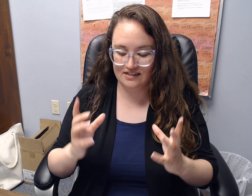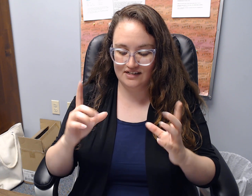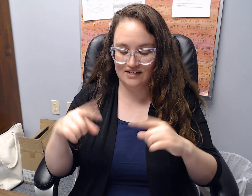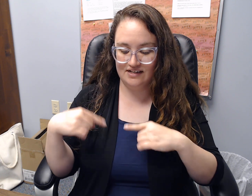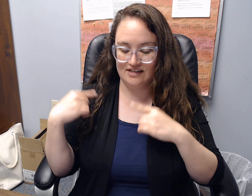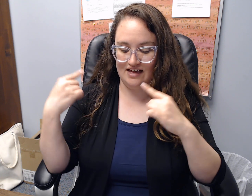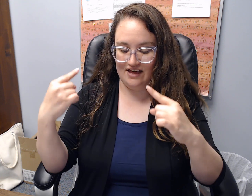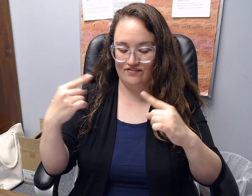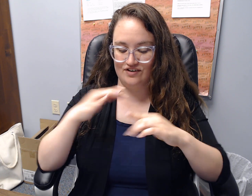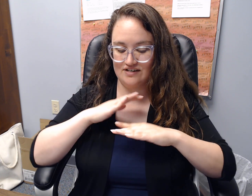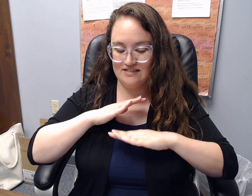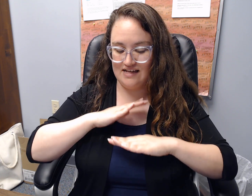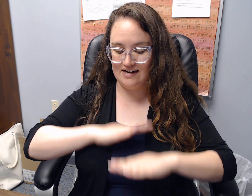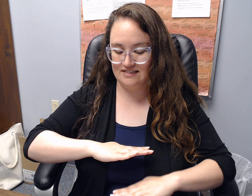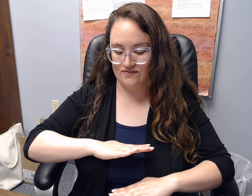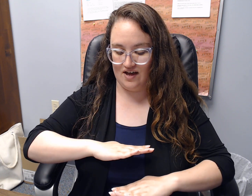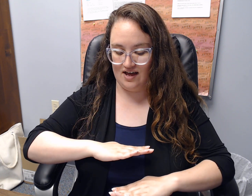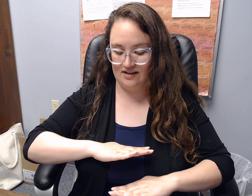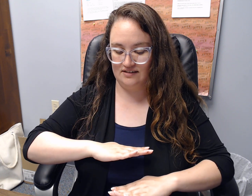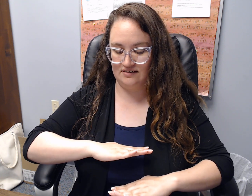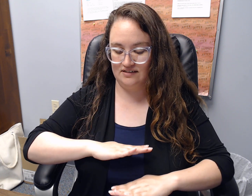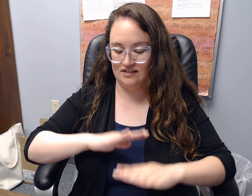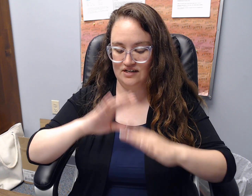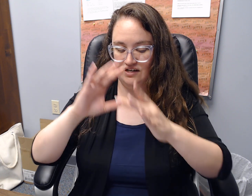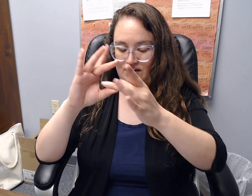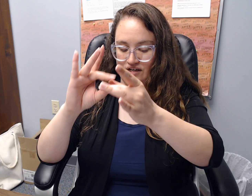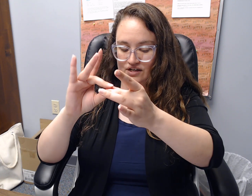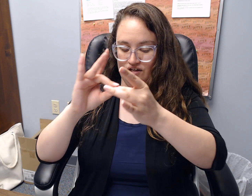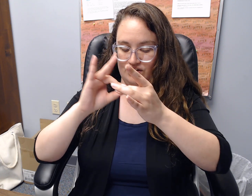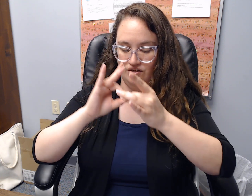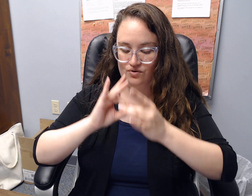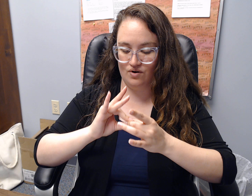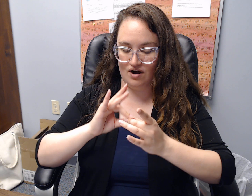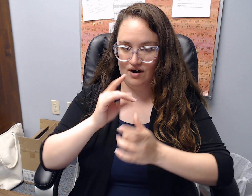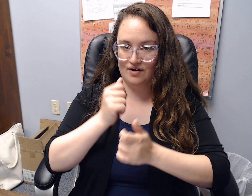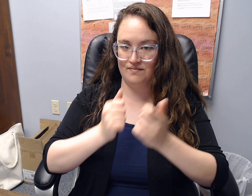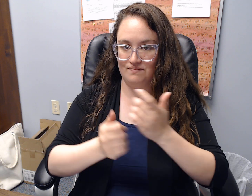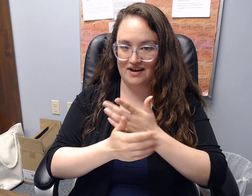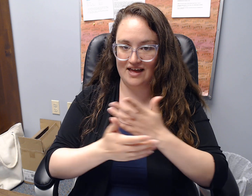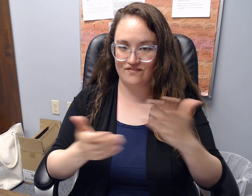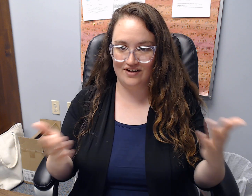could ever satisfy. You are my everything.